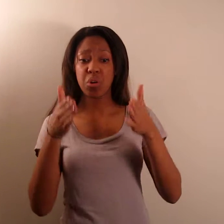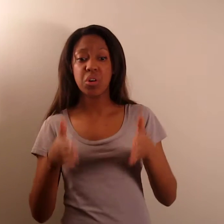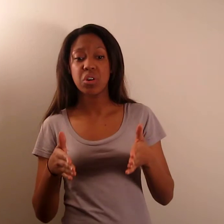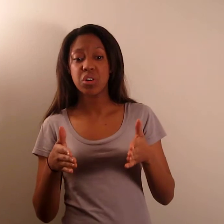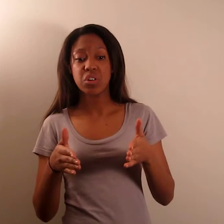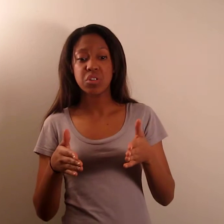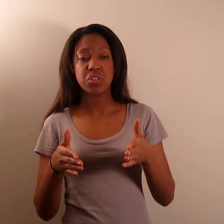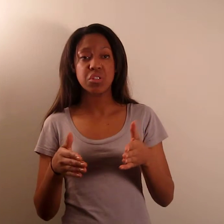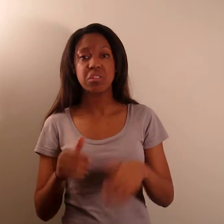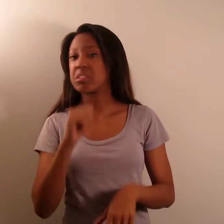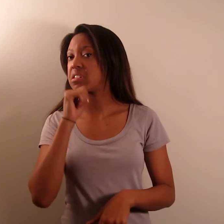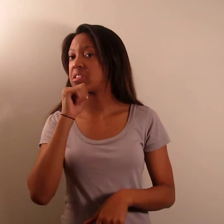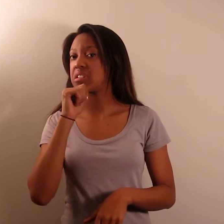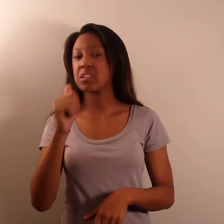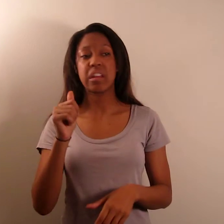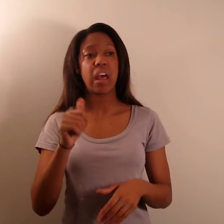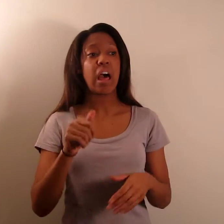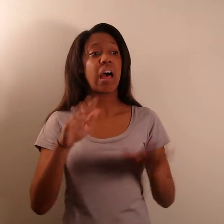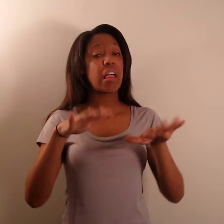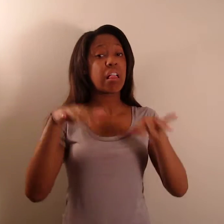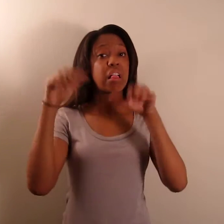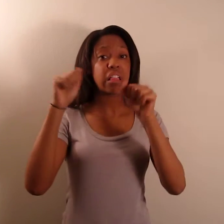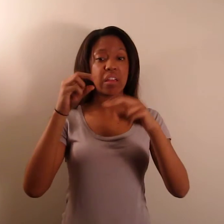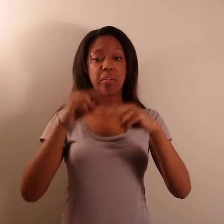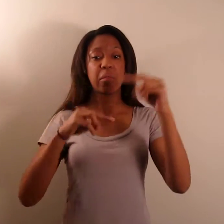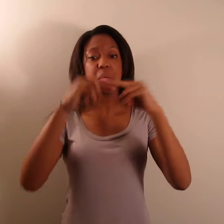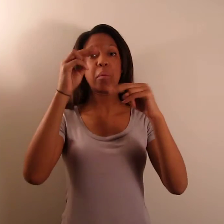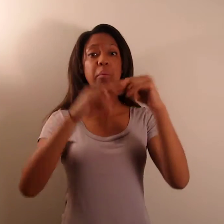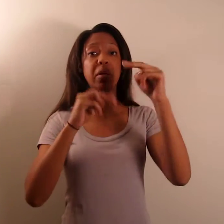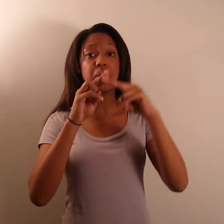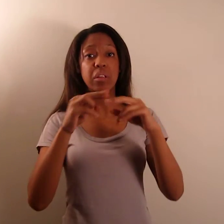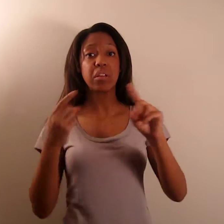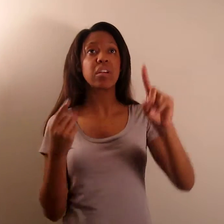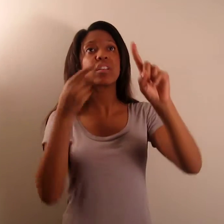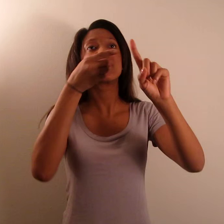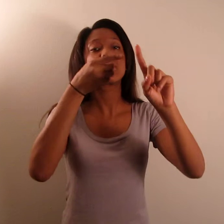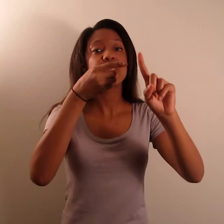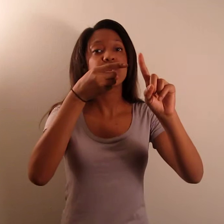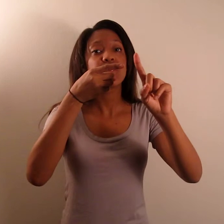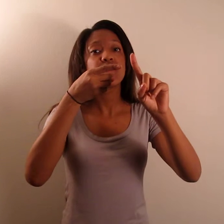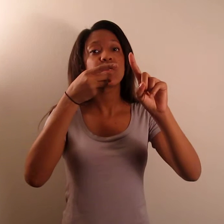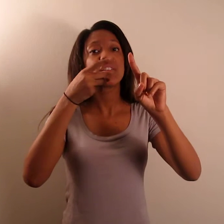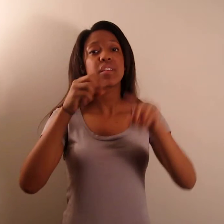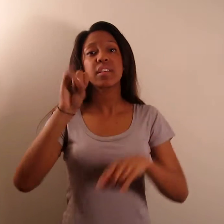building before opening her bag to the foreman's inspection at the Green Street exit.